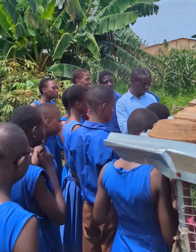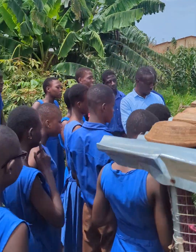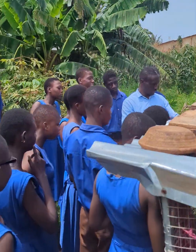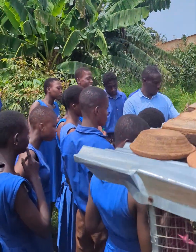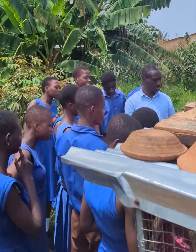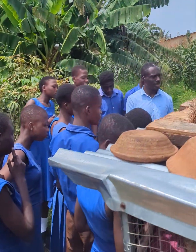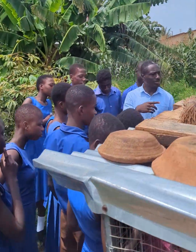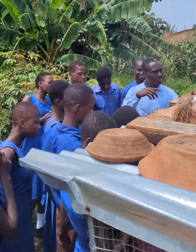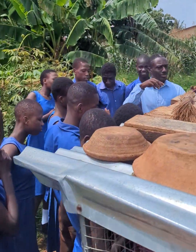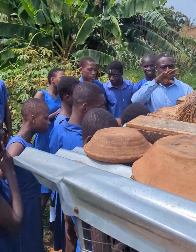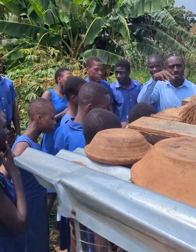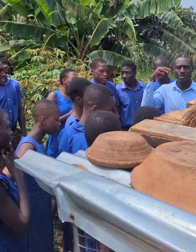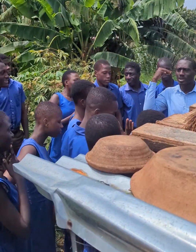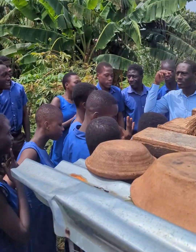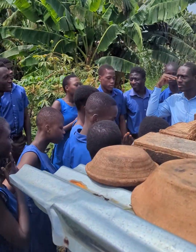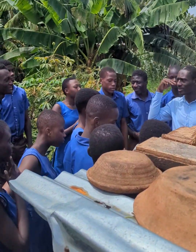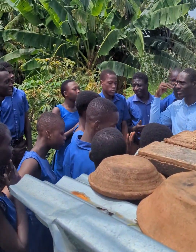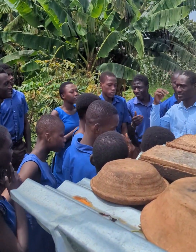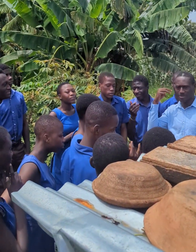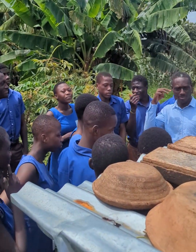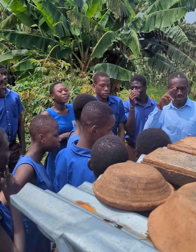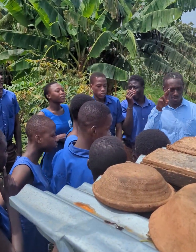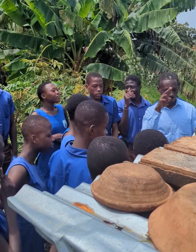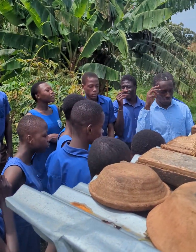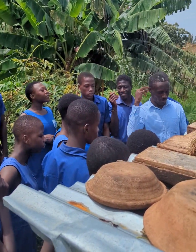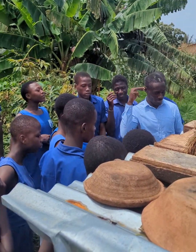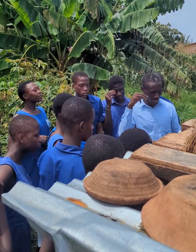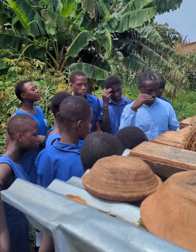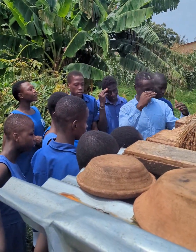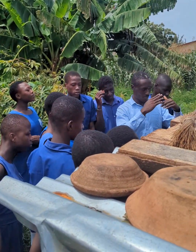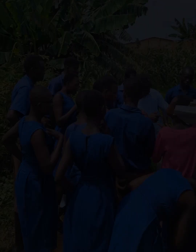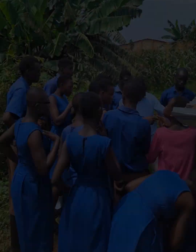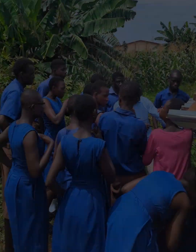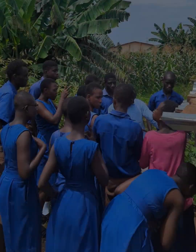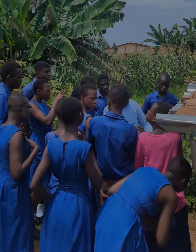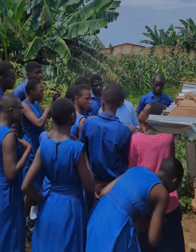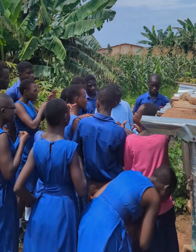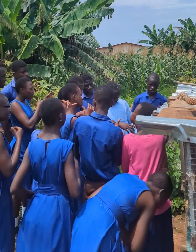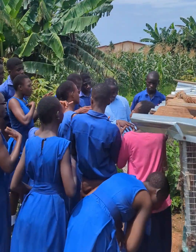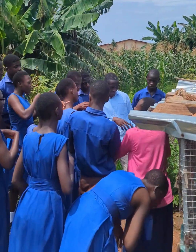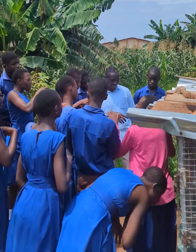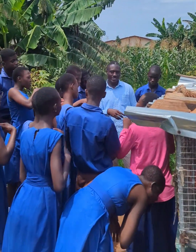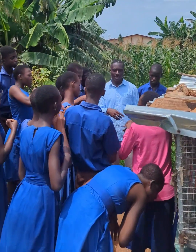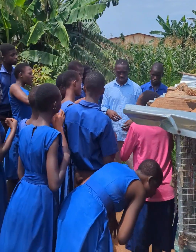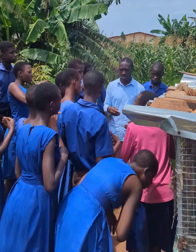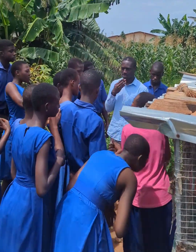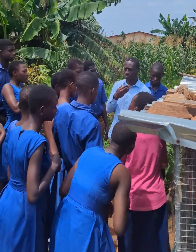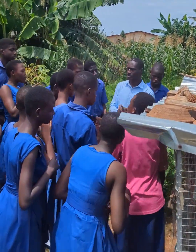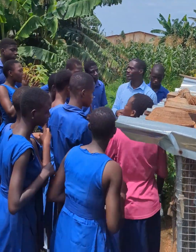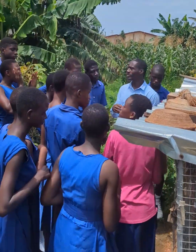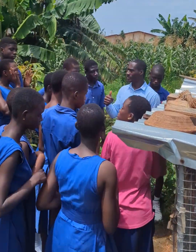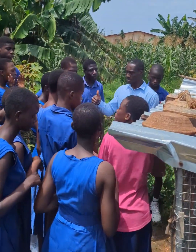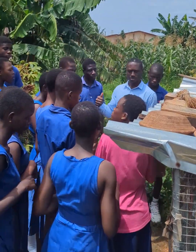learners love hands-on experience, real-life experience, as compared to